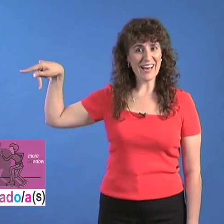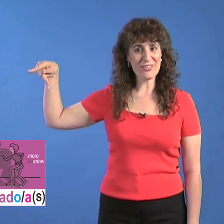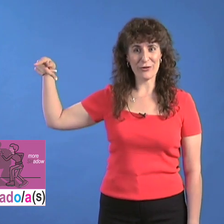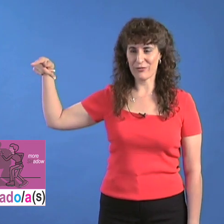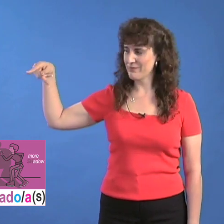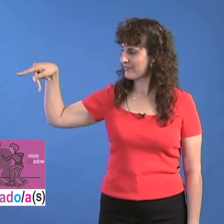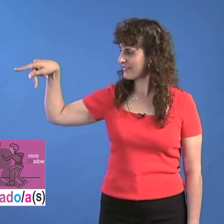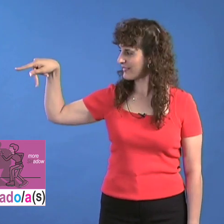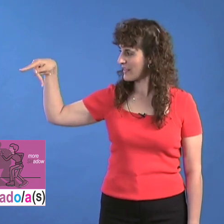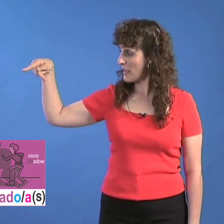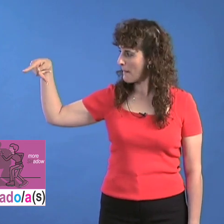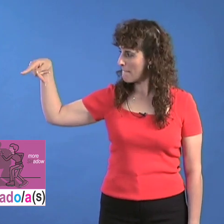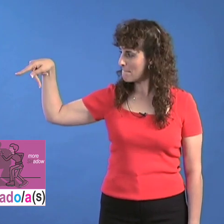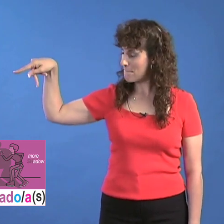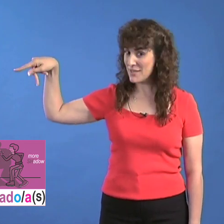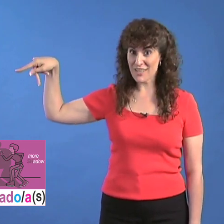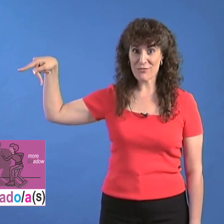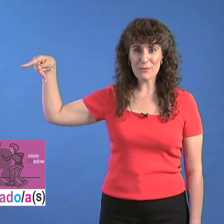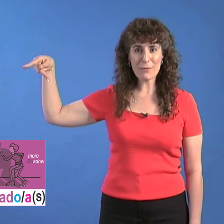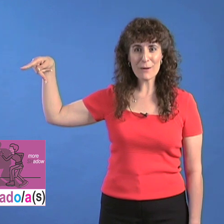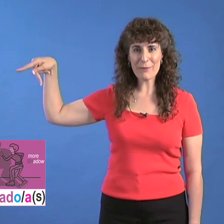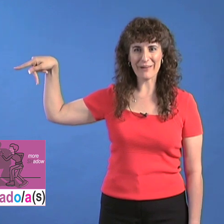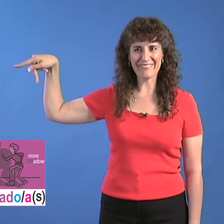Morado, P for purple.